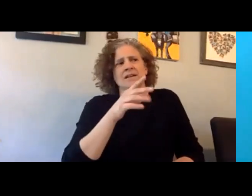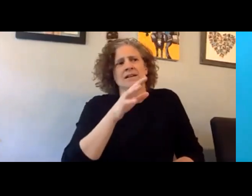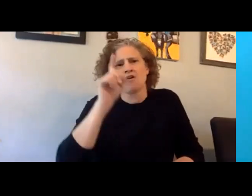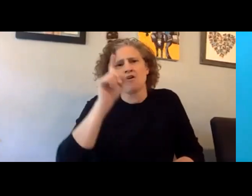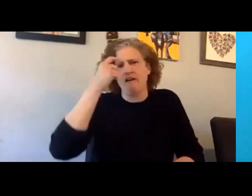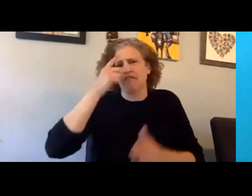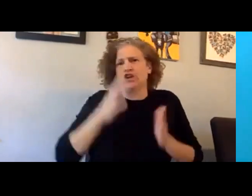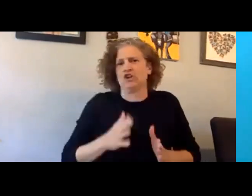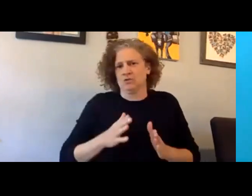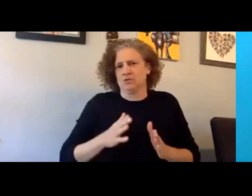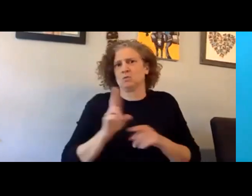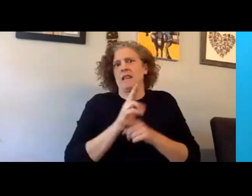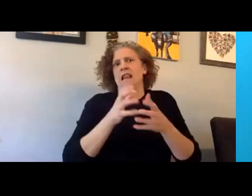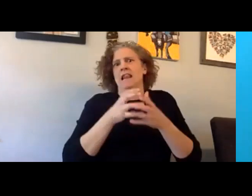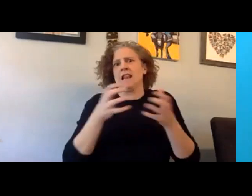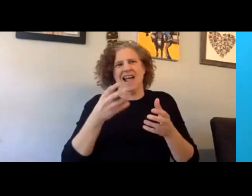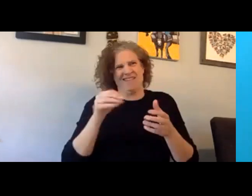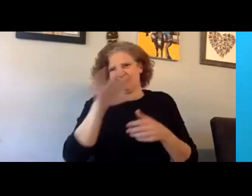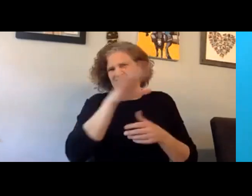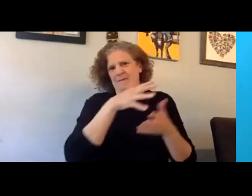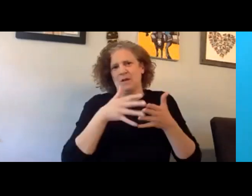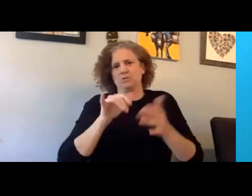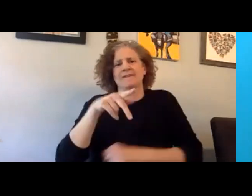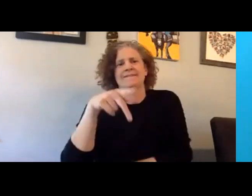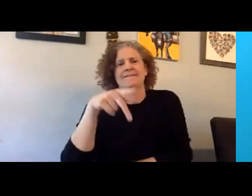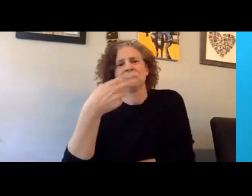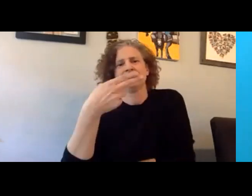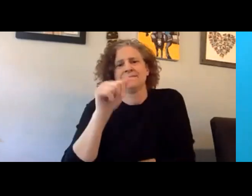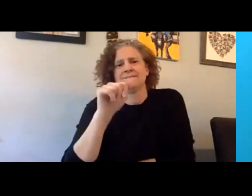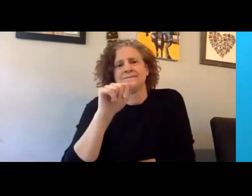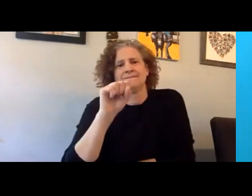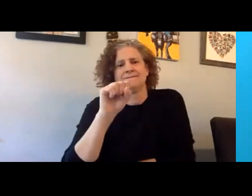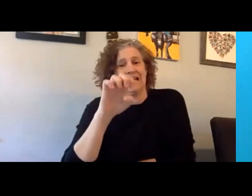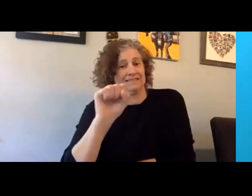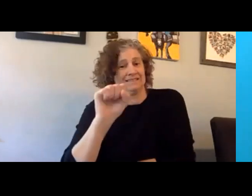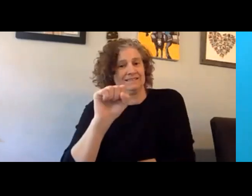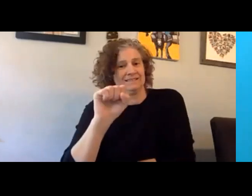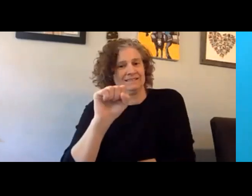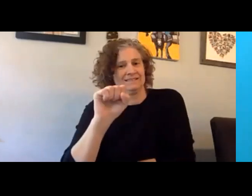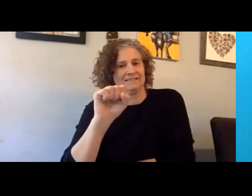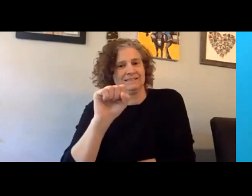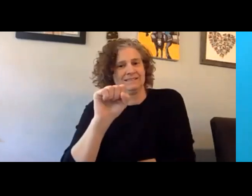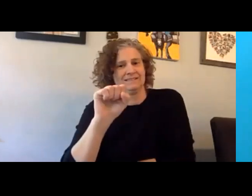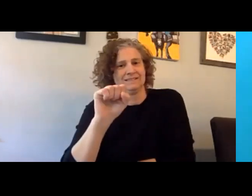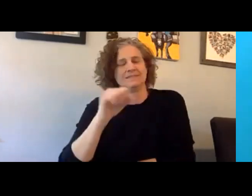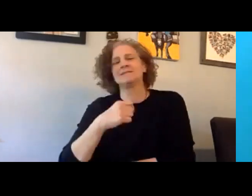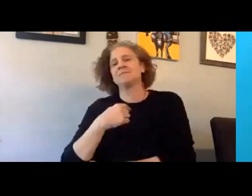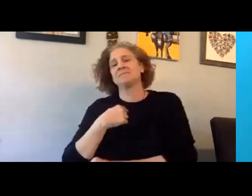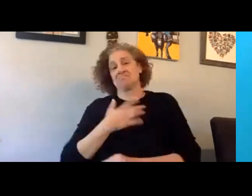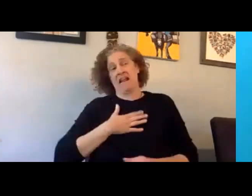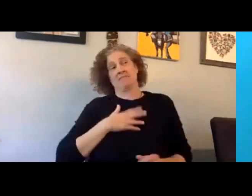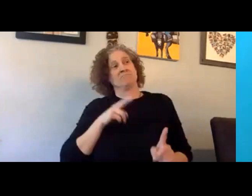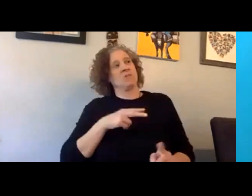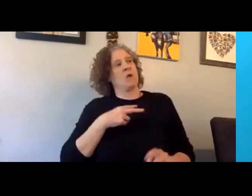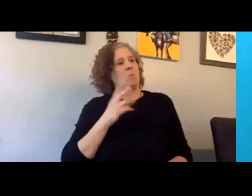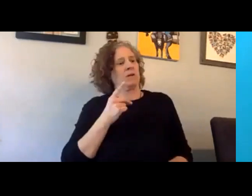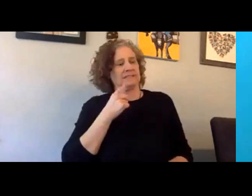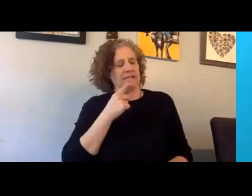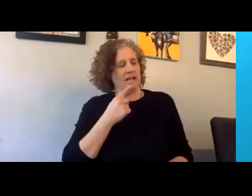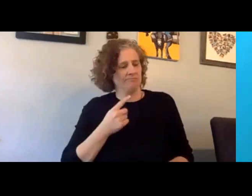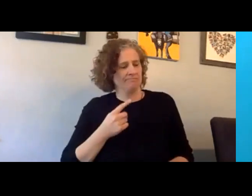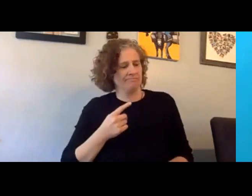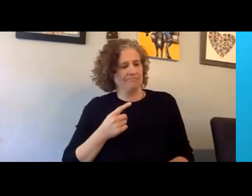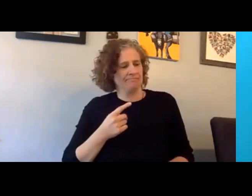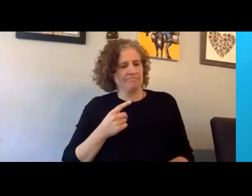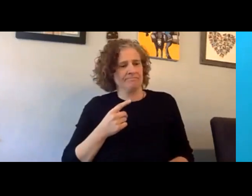Okay, well, the governor has used a lot, and all over America, I have seen they've used different phases